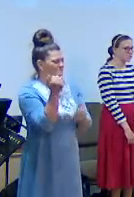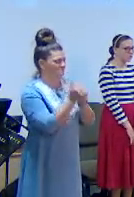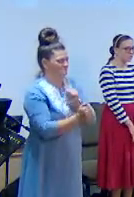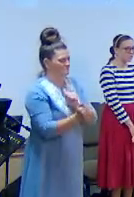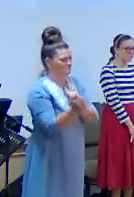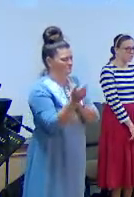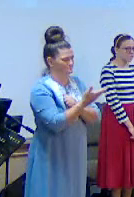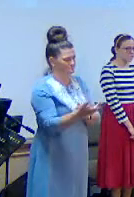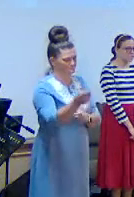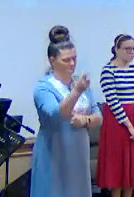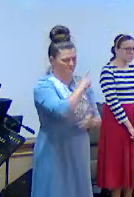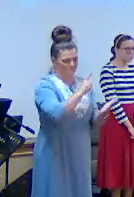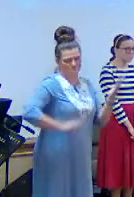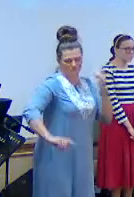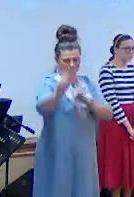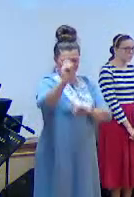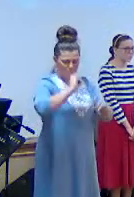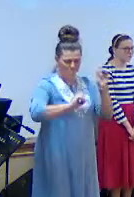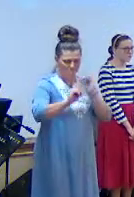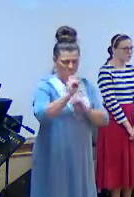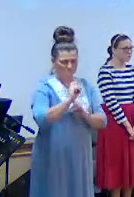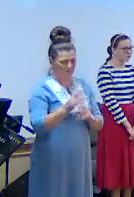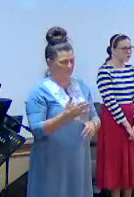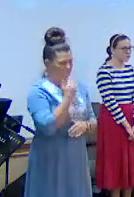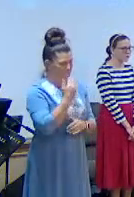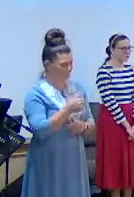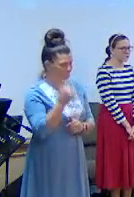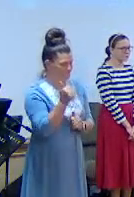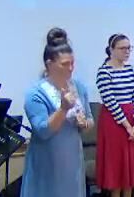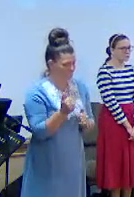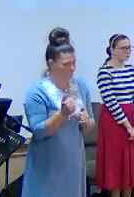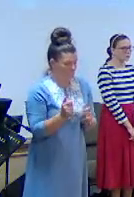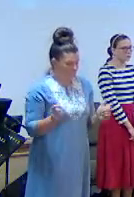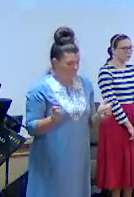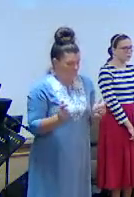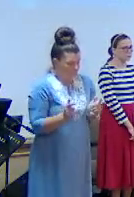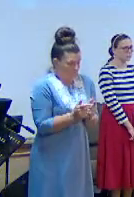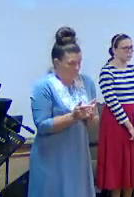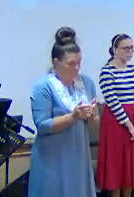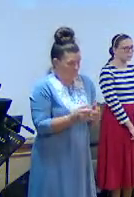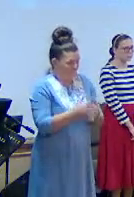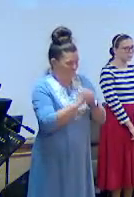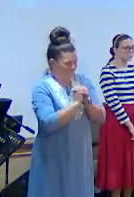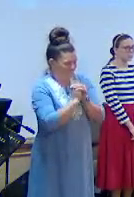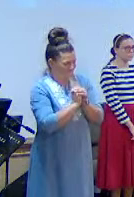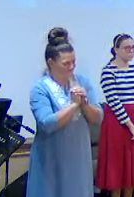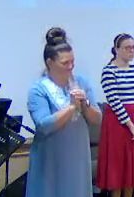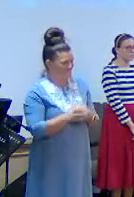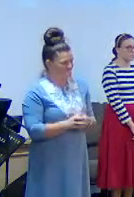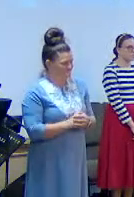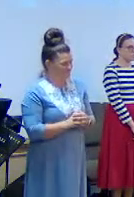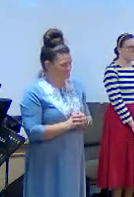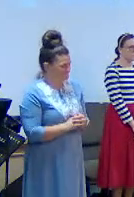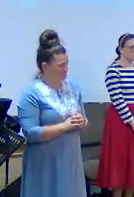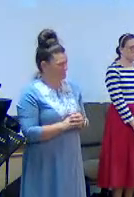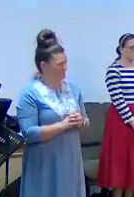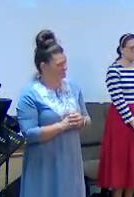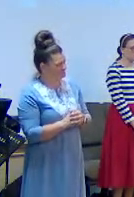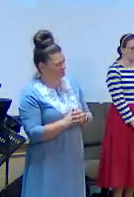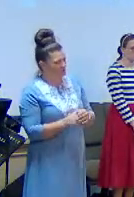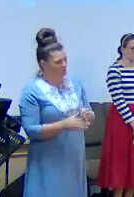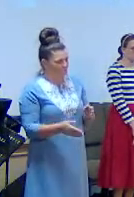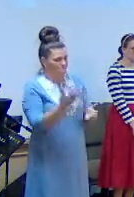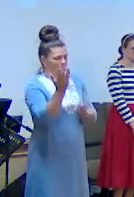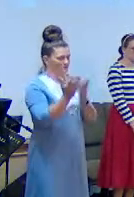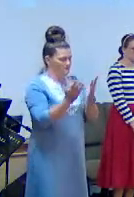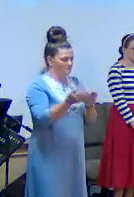store. Amen. We're doing our best to keep the preliminaries short. Amen. Tonight when you do back-to-back services through the week. And